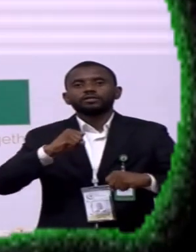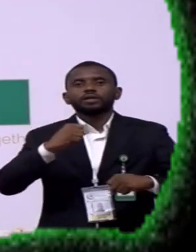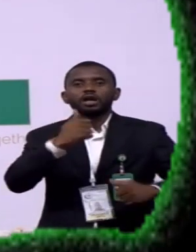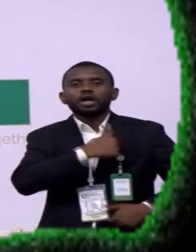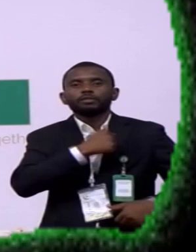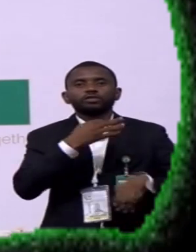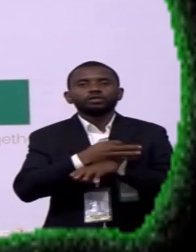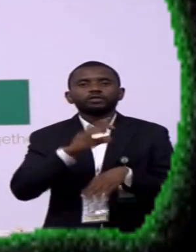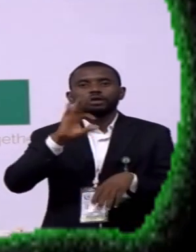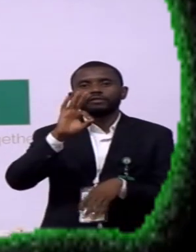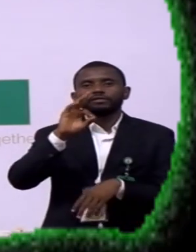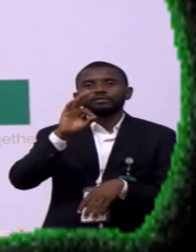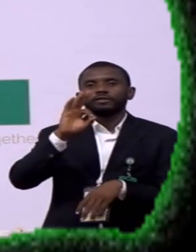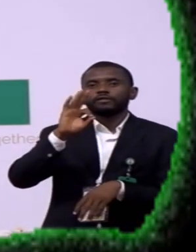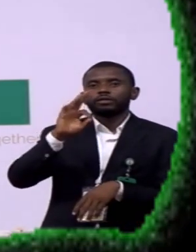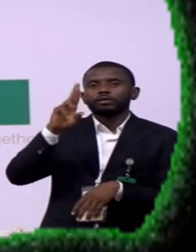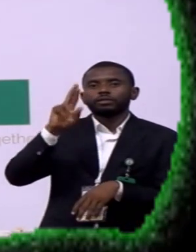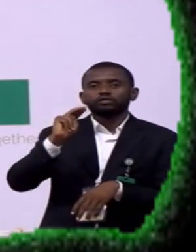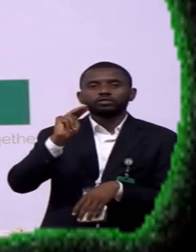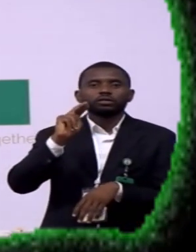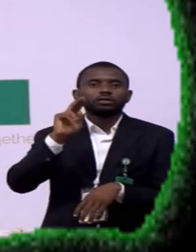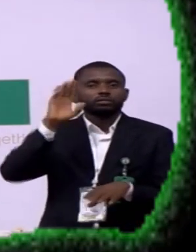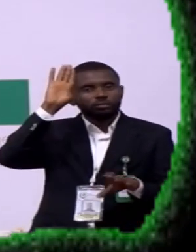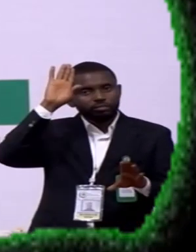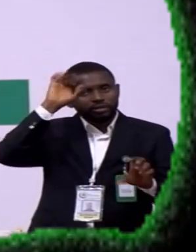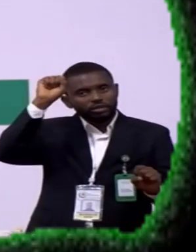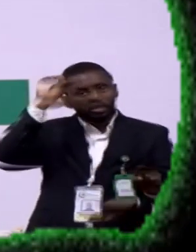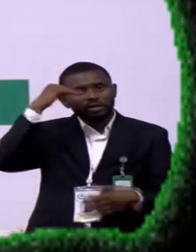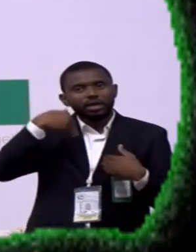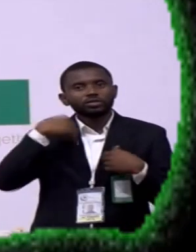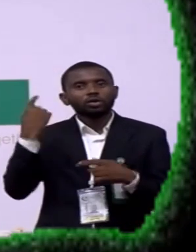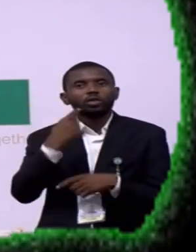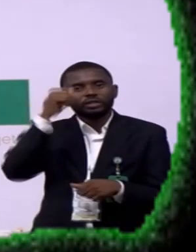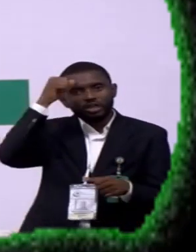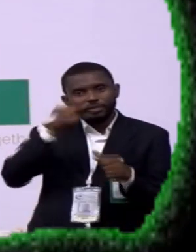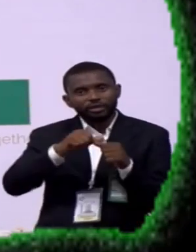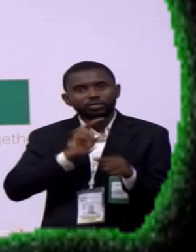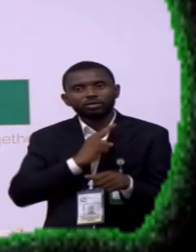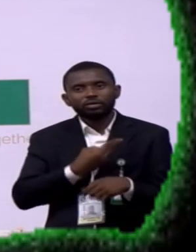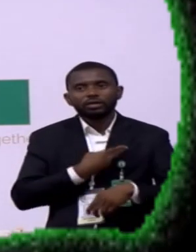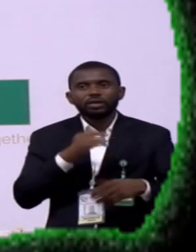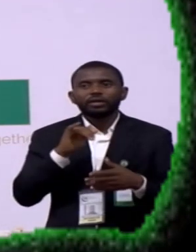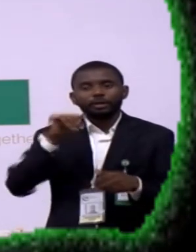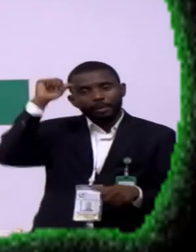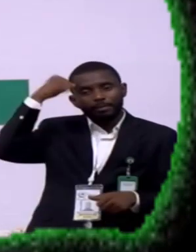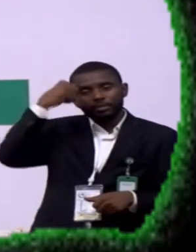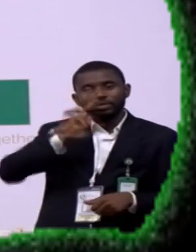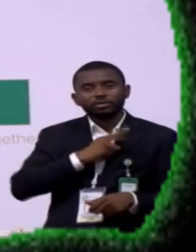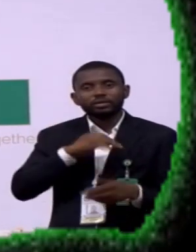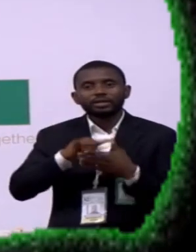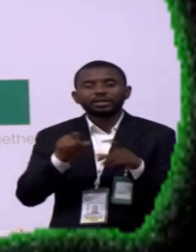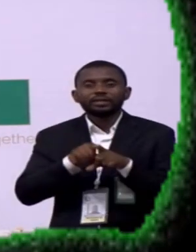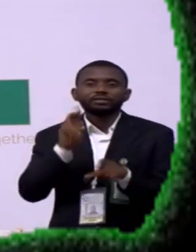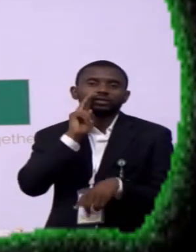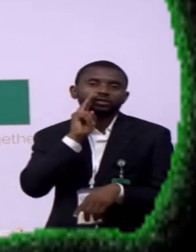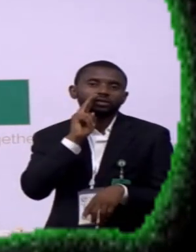President Muhammadu Buhari, has always reminded us about the fact that Nigeria is